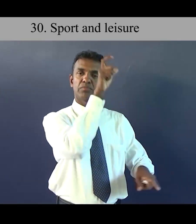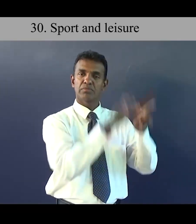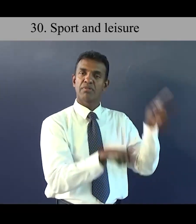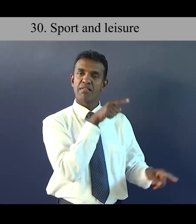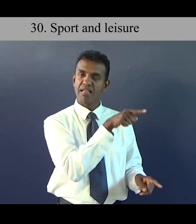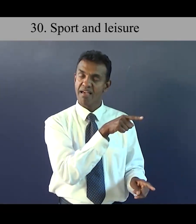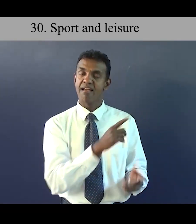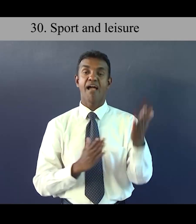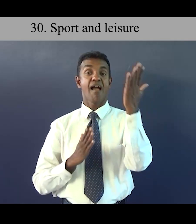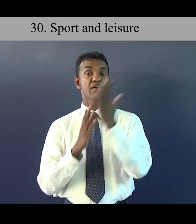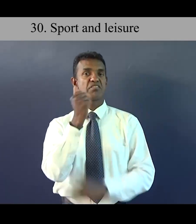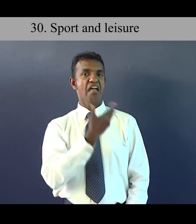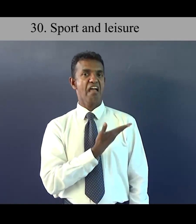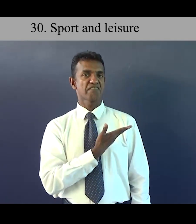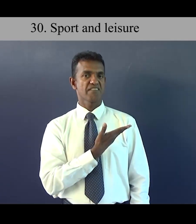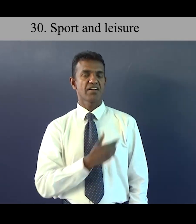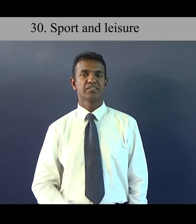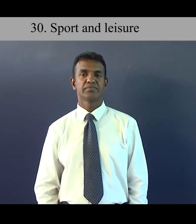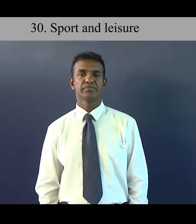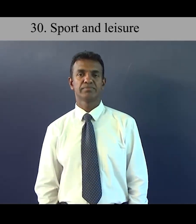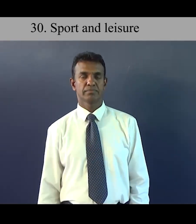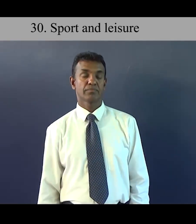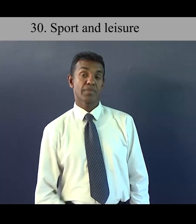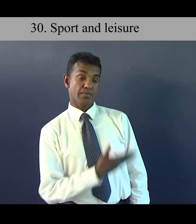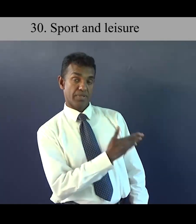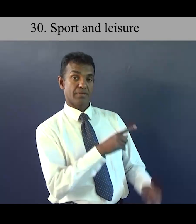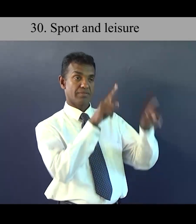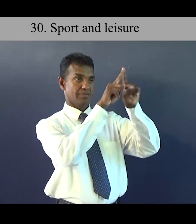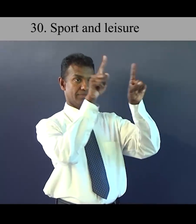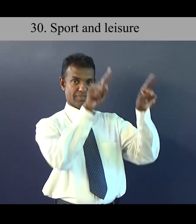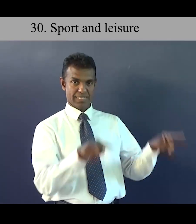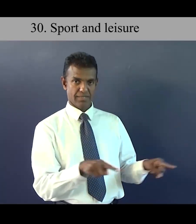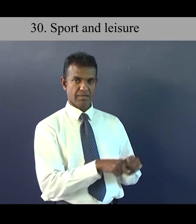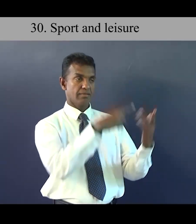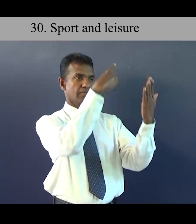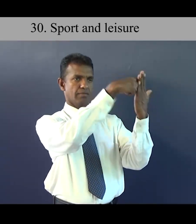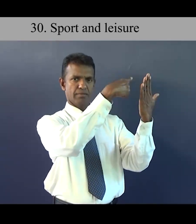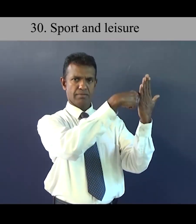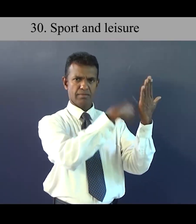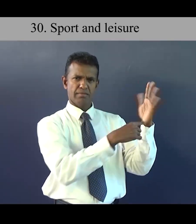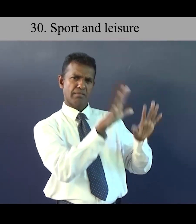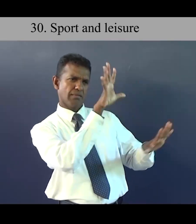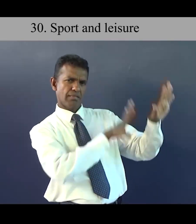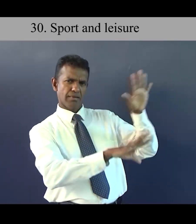Countries should work towards making sure that things like books are accessible,